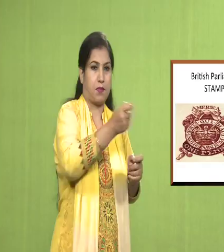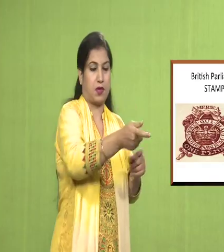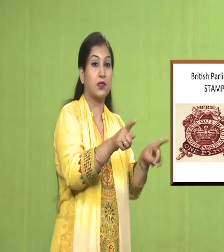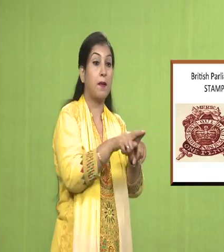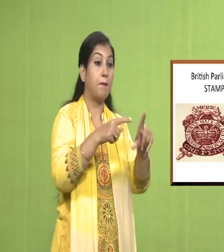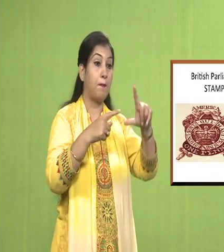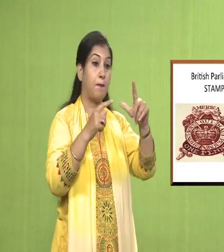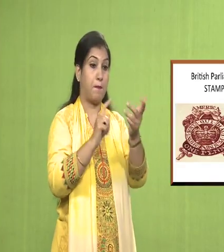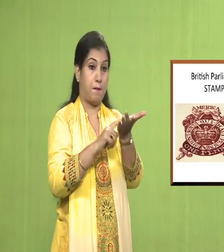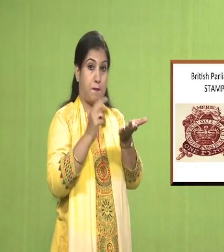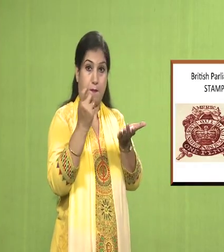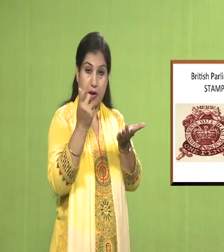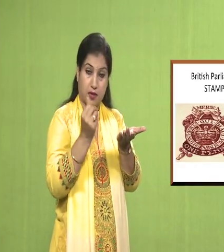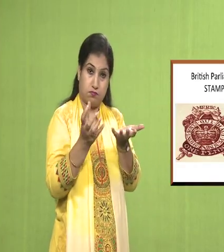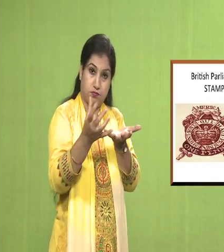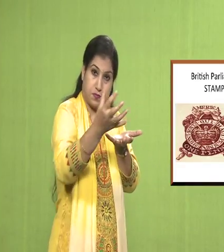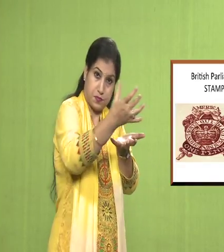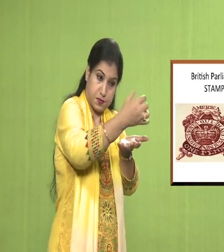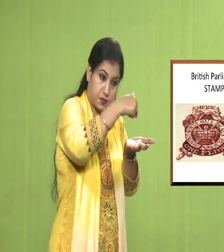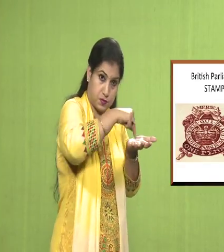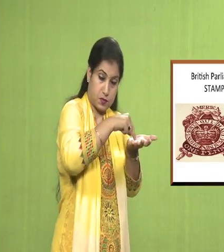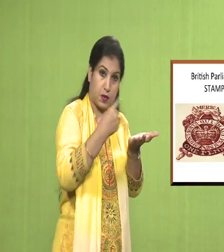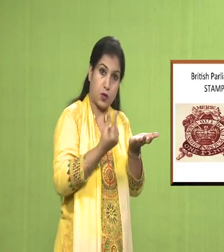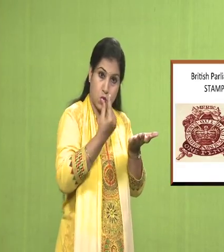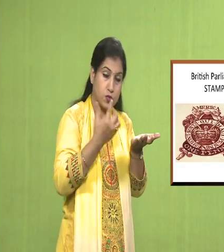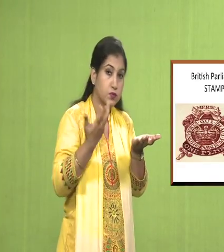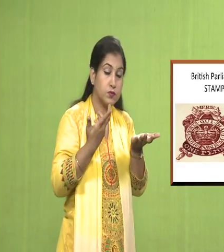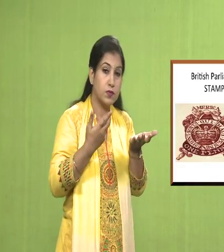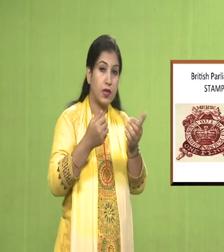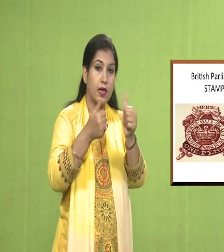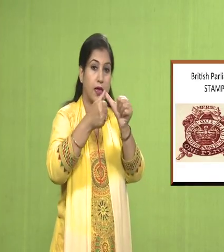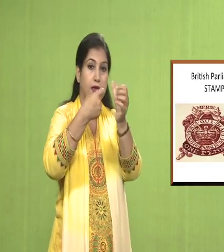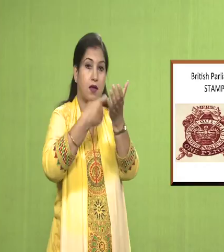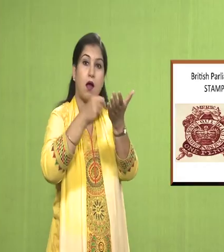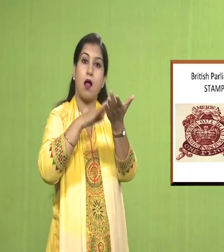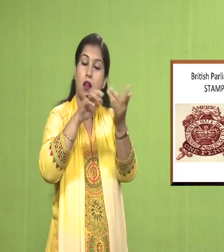was collected in this way was used to maintain the British Army in America.